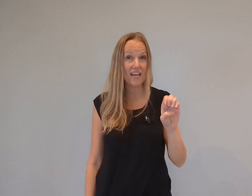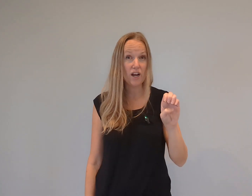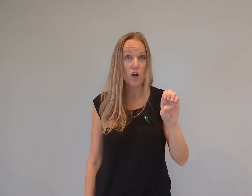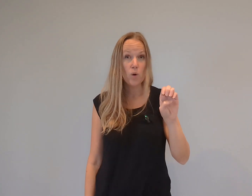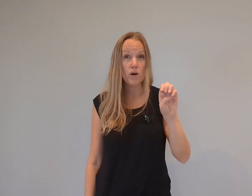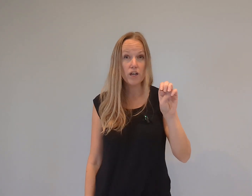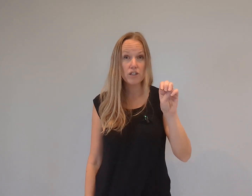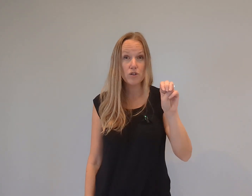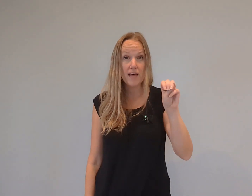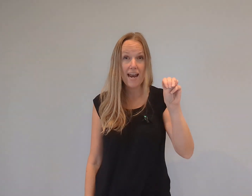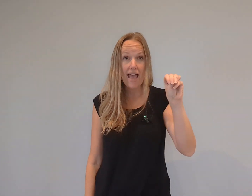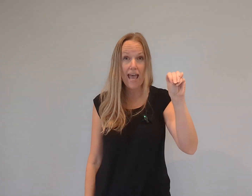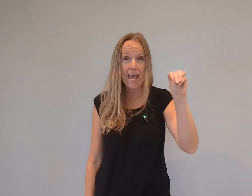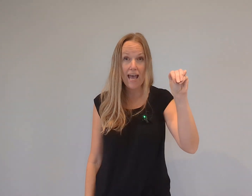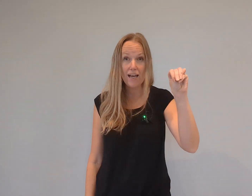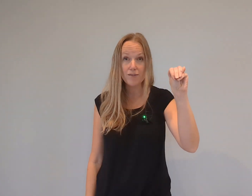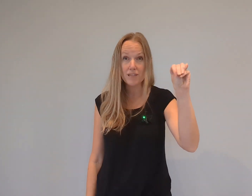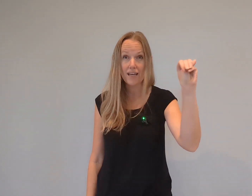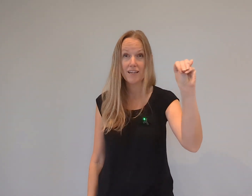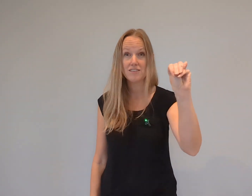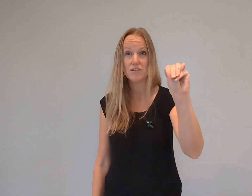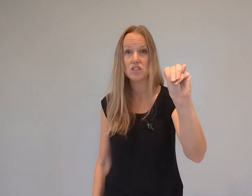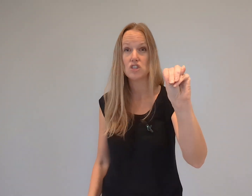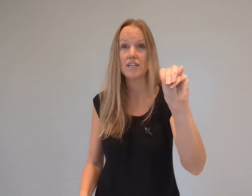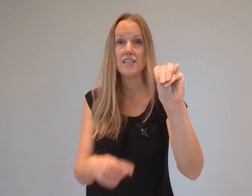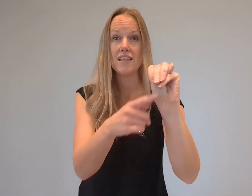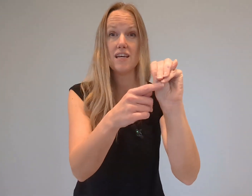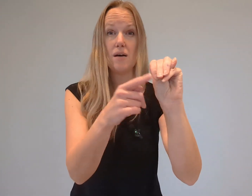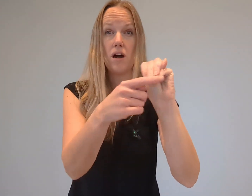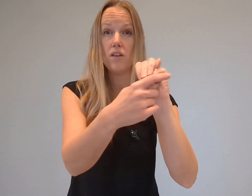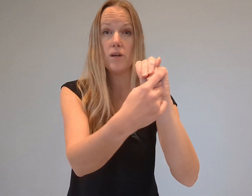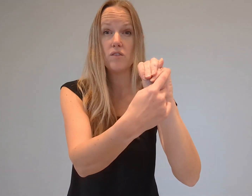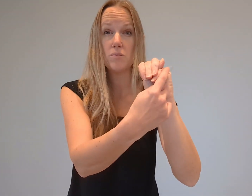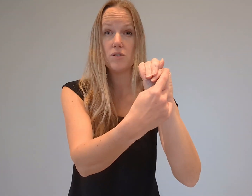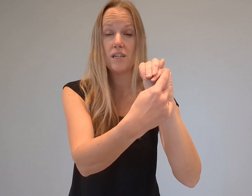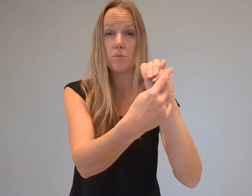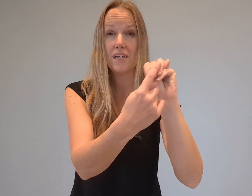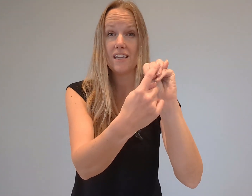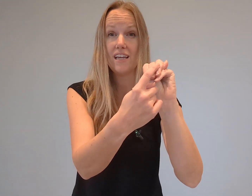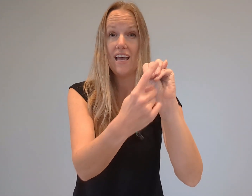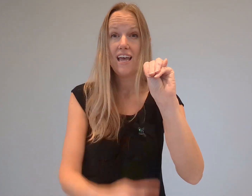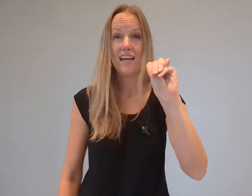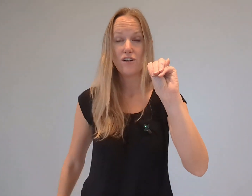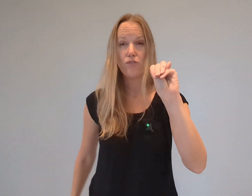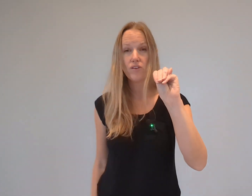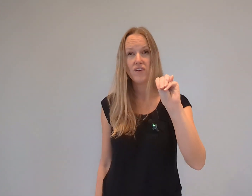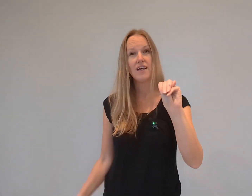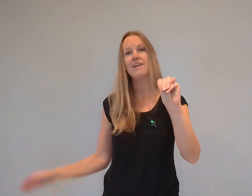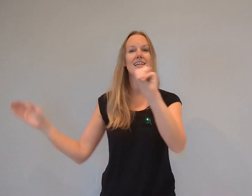E, we're going to do that M. Okay, so you stretch that thumb all the way over between your pinky and your fourth finger. He